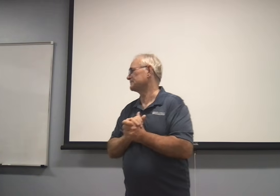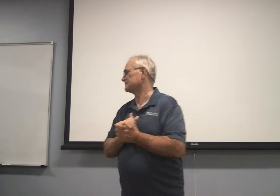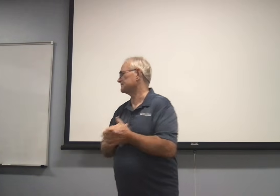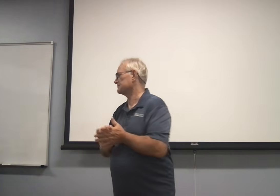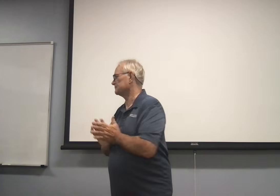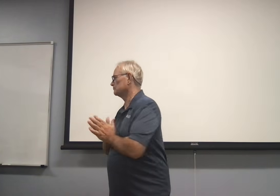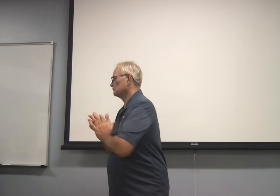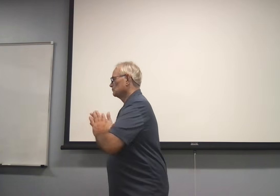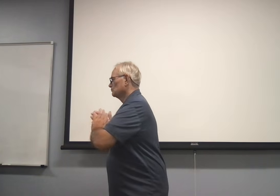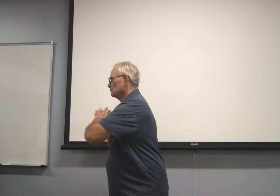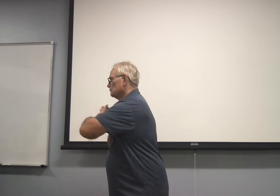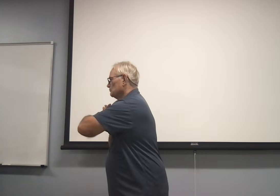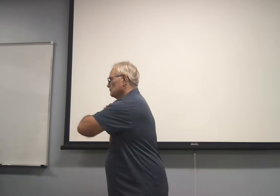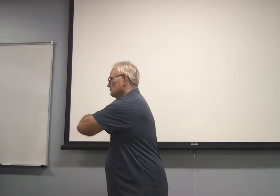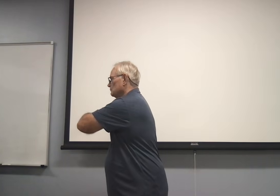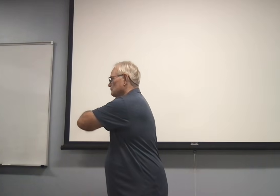et cetera, et cetera.